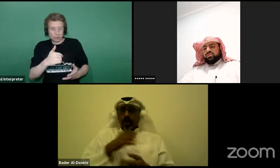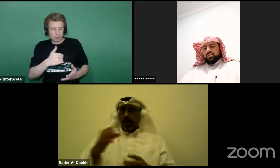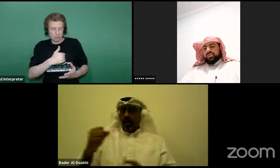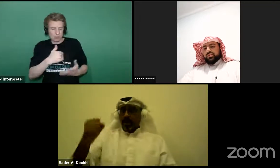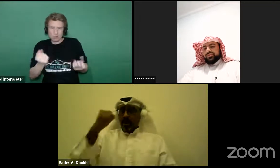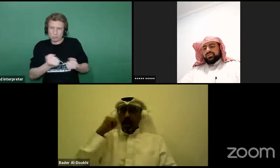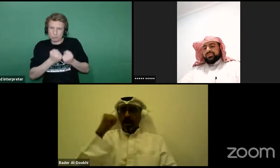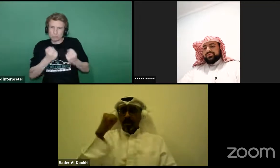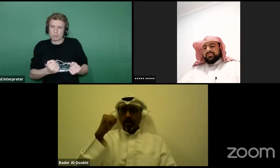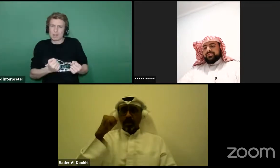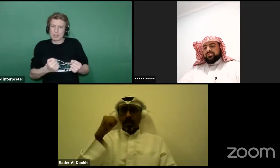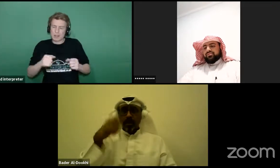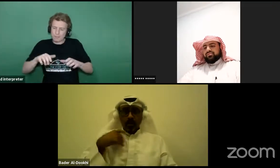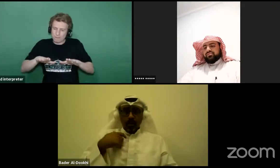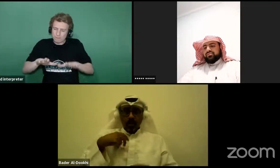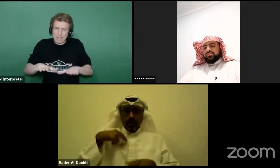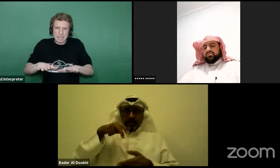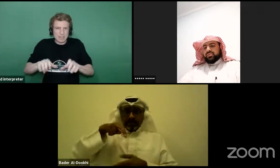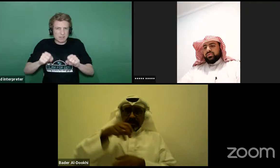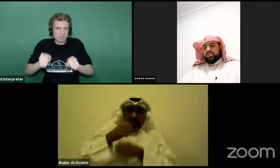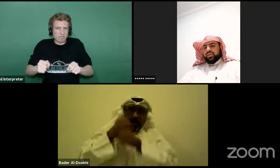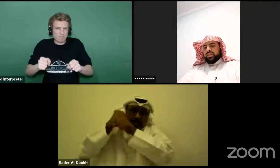your feet firm thereby.